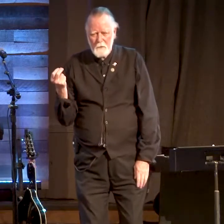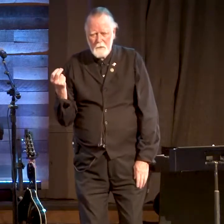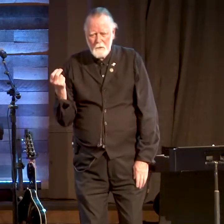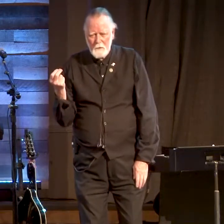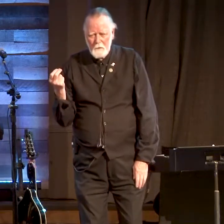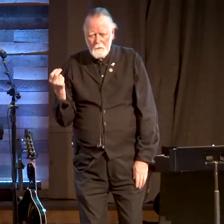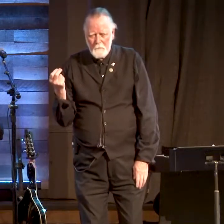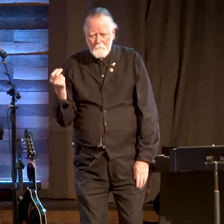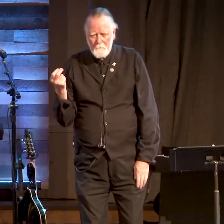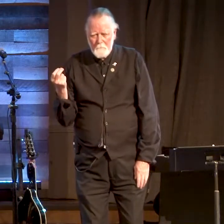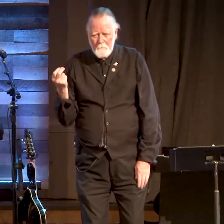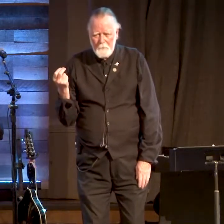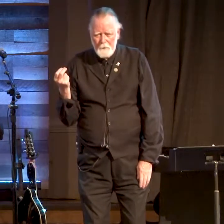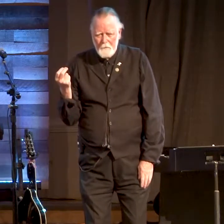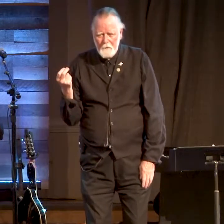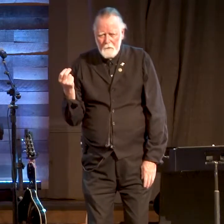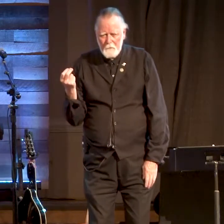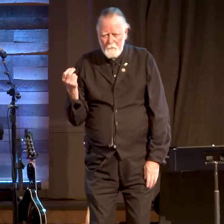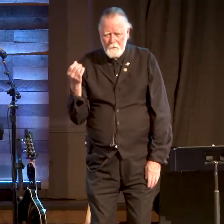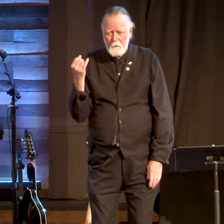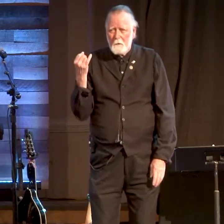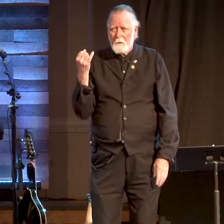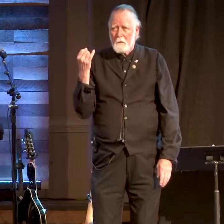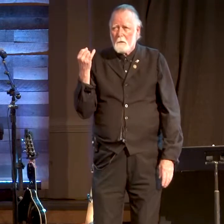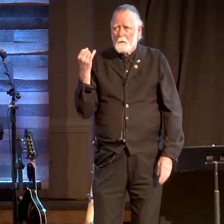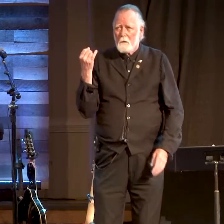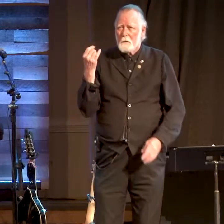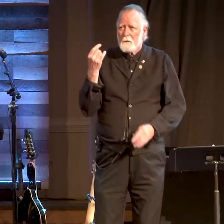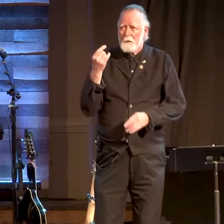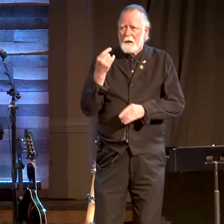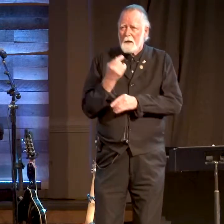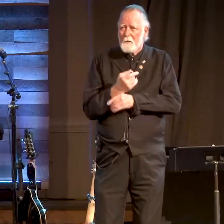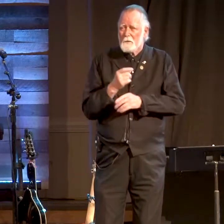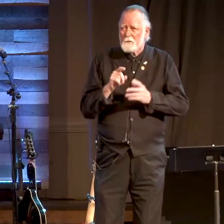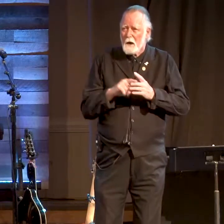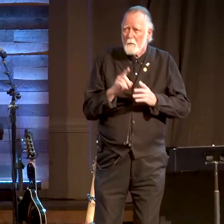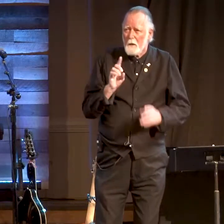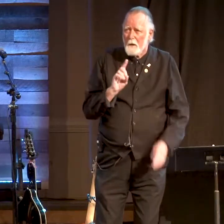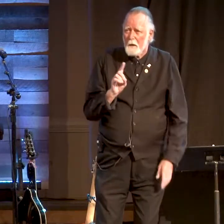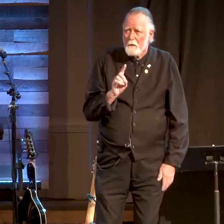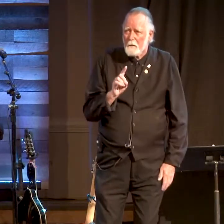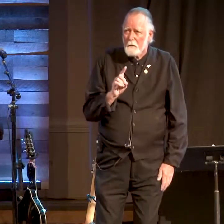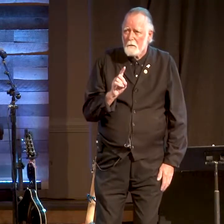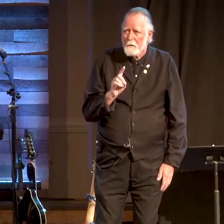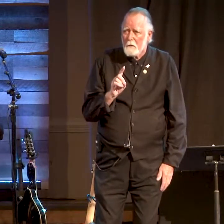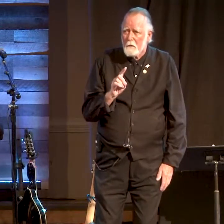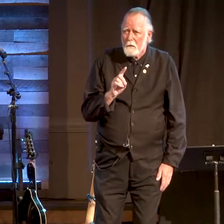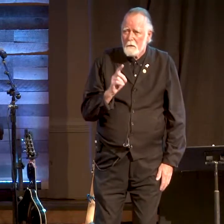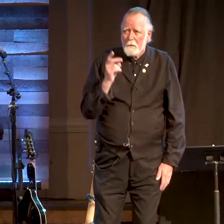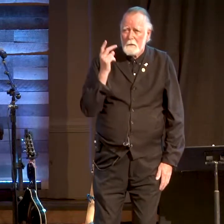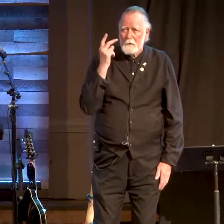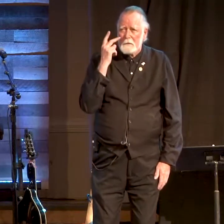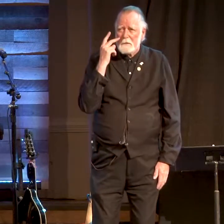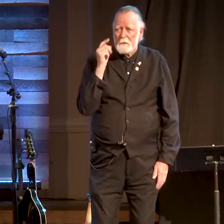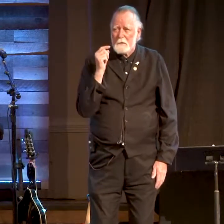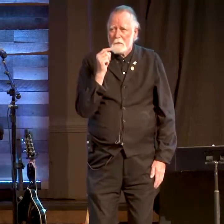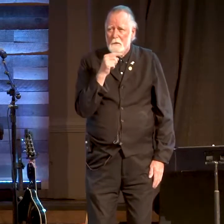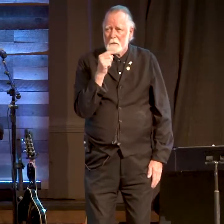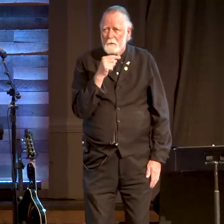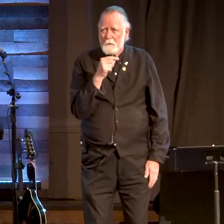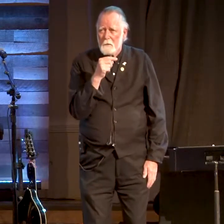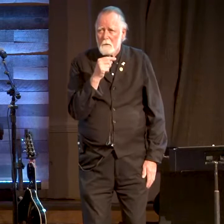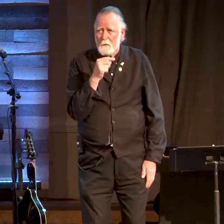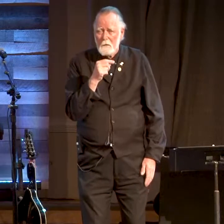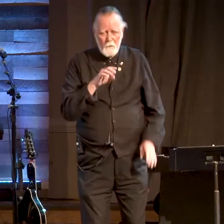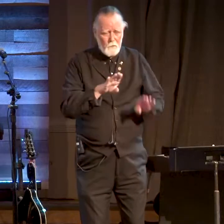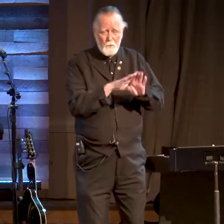today. And if you came today and weren't aware that it started, you can send your children here through